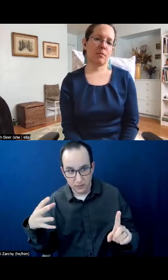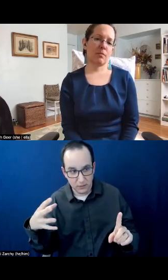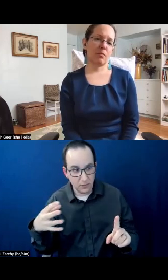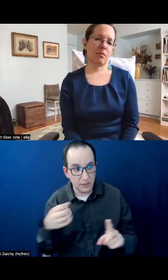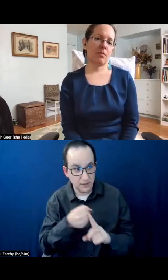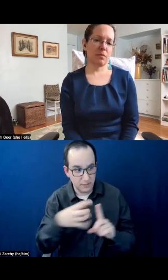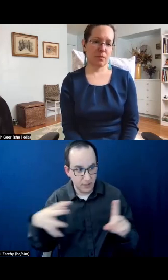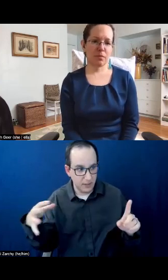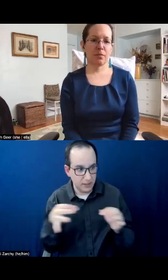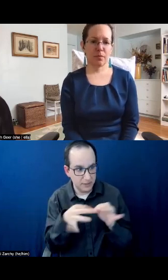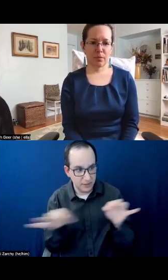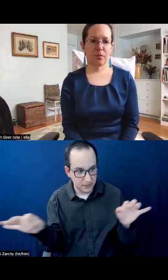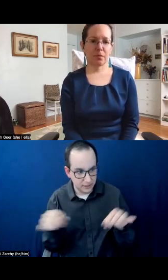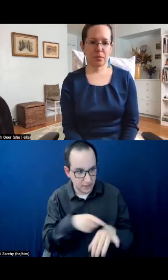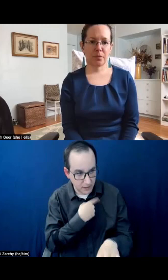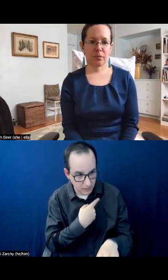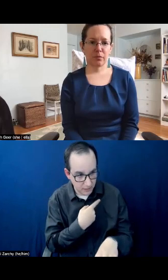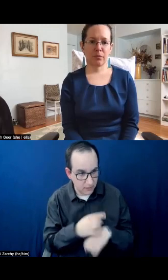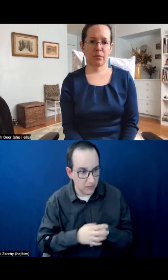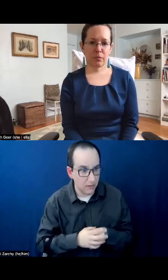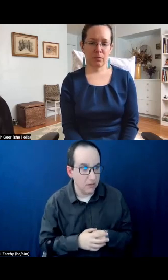MLU,